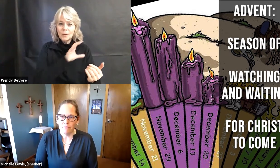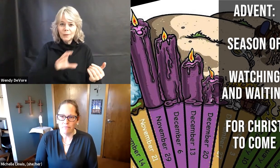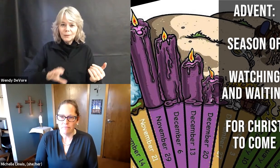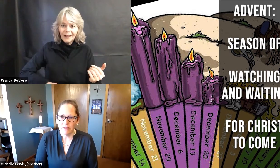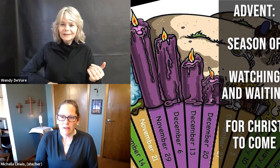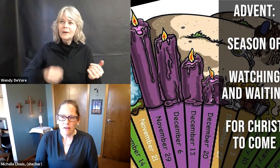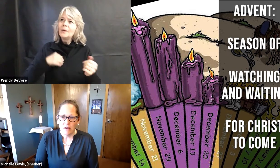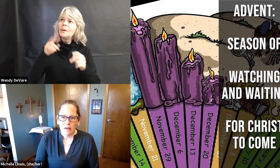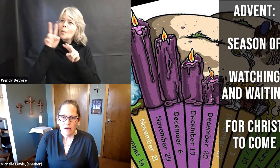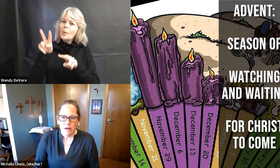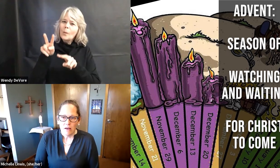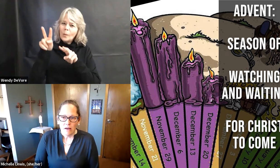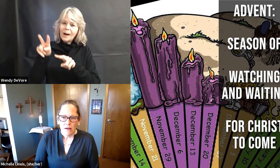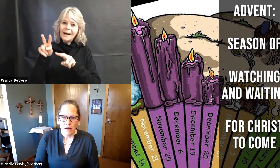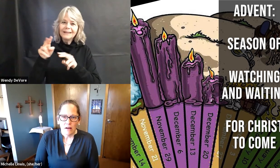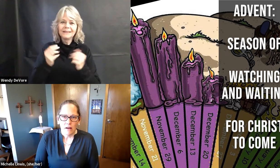waiting.